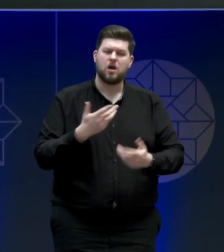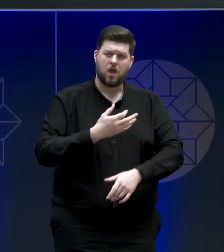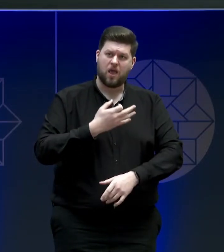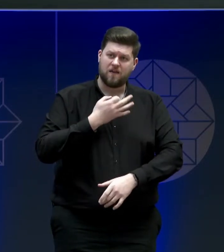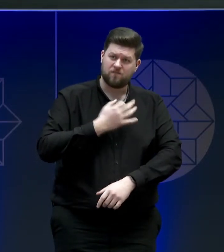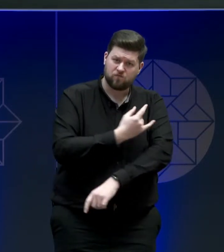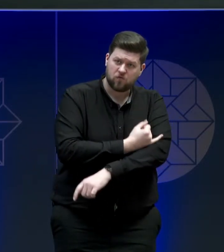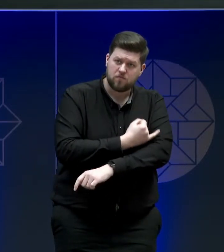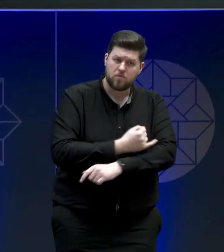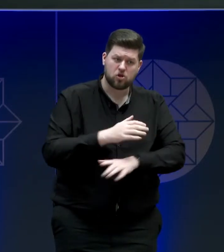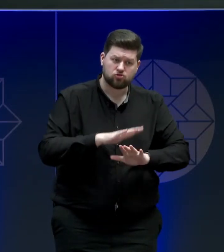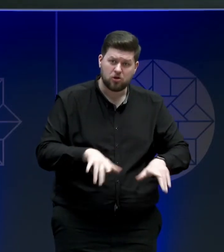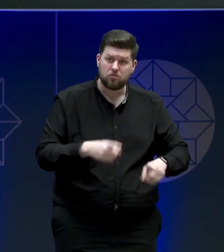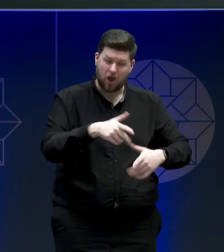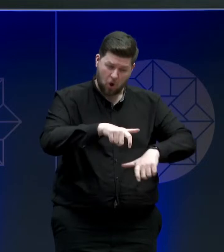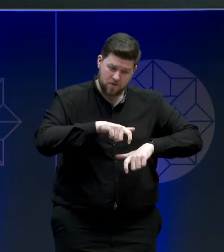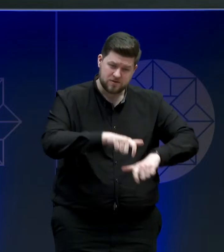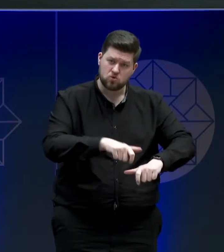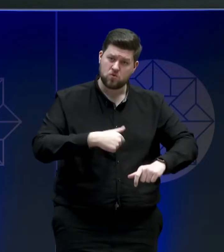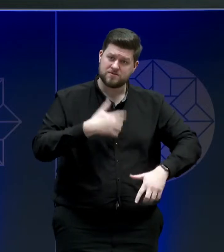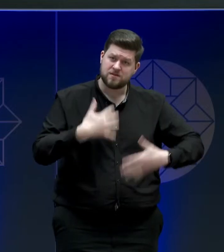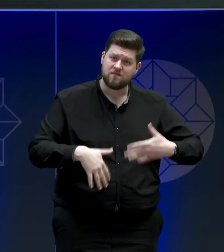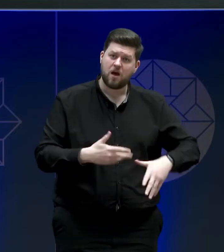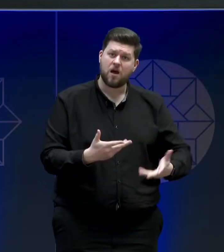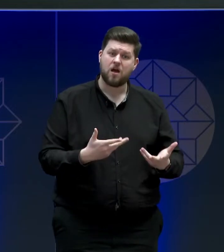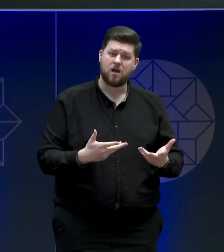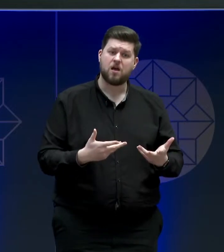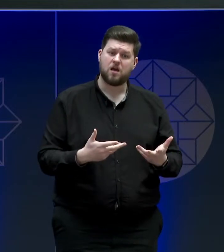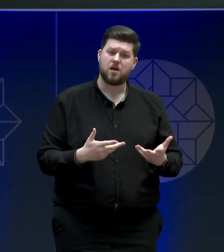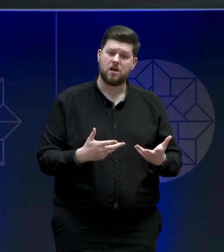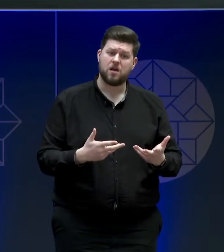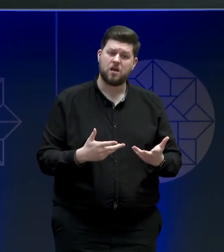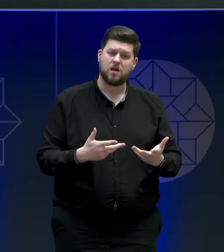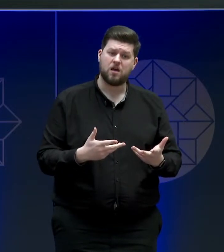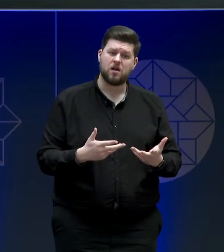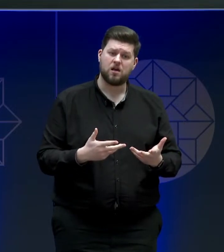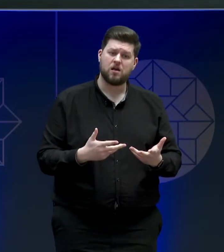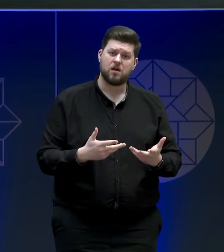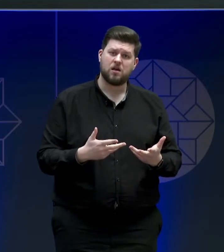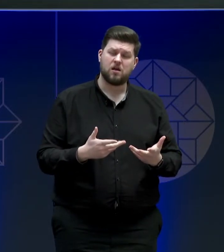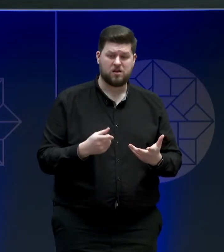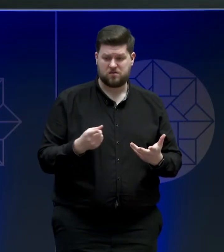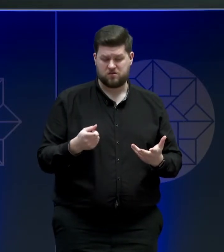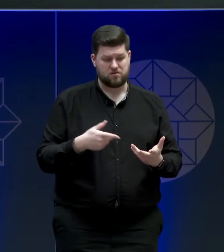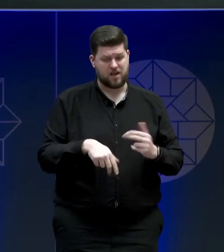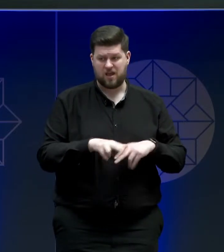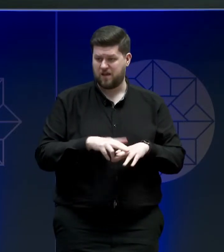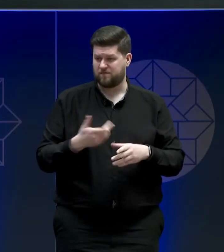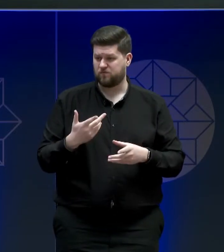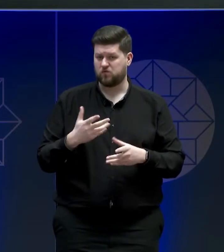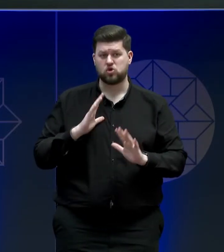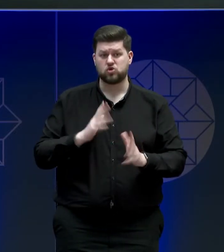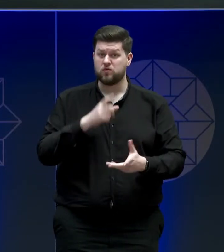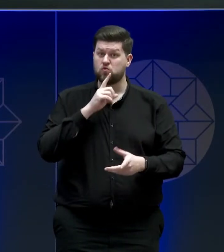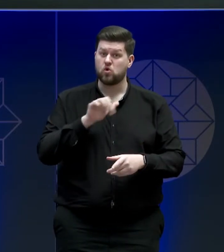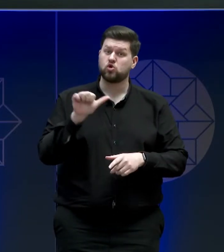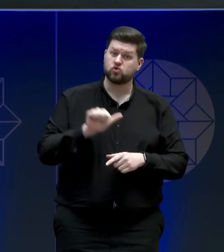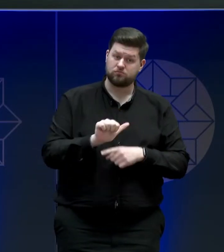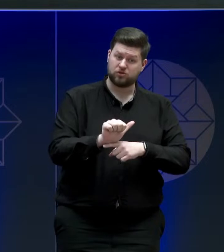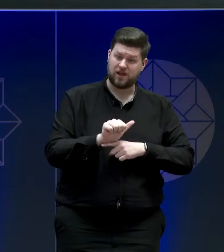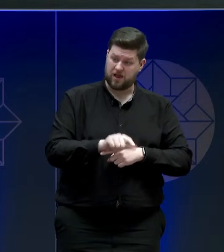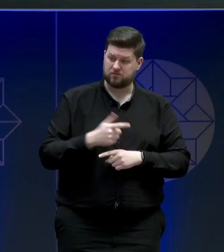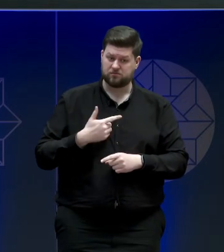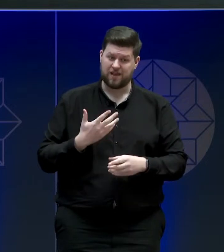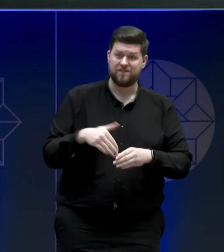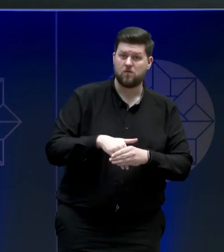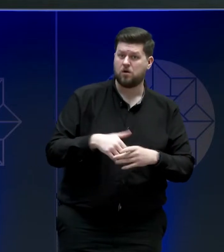are continuing to suffer, even when they are on the radar of the services that they're to protect them. Are these services understaffed,